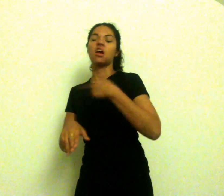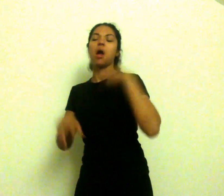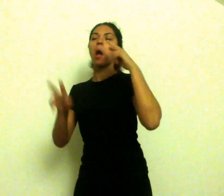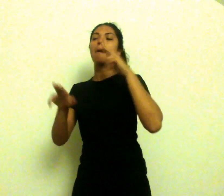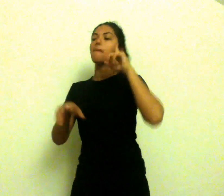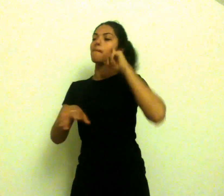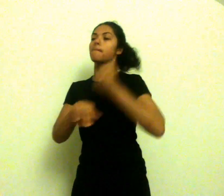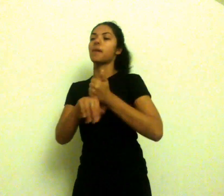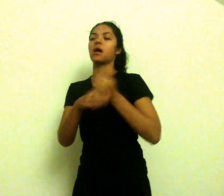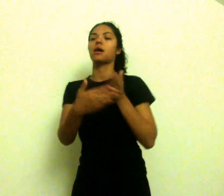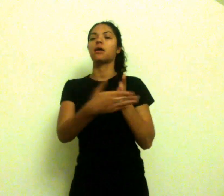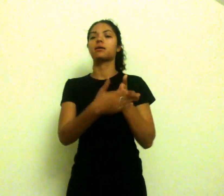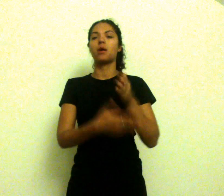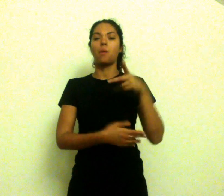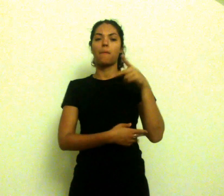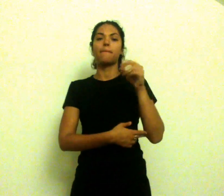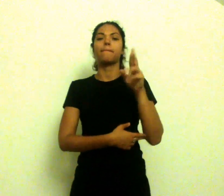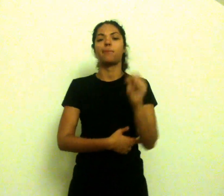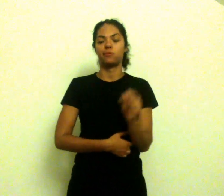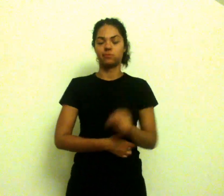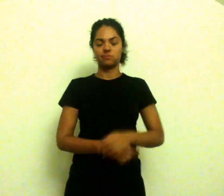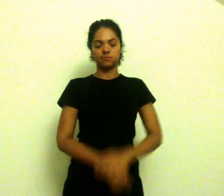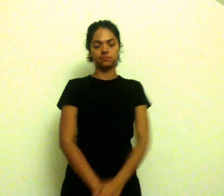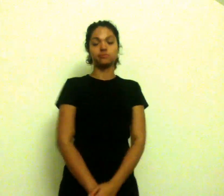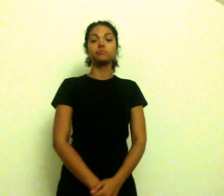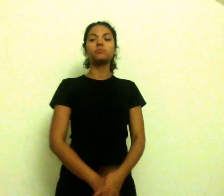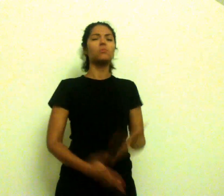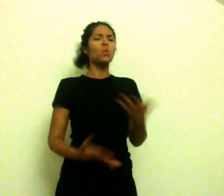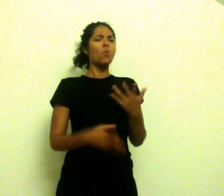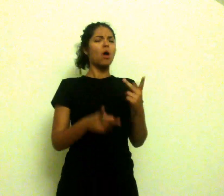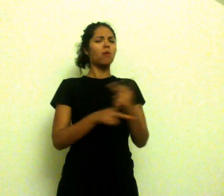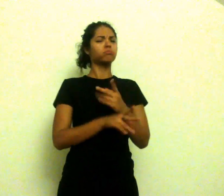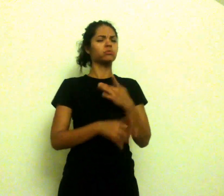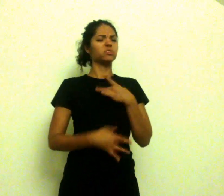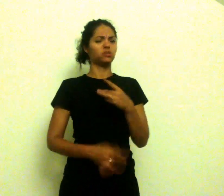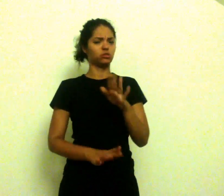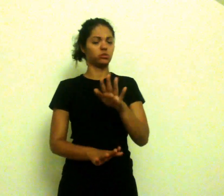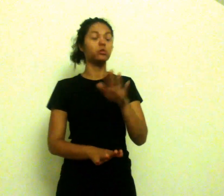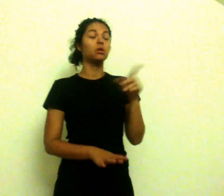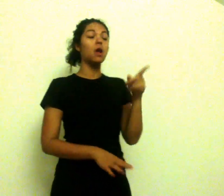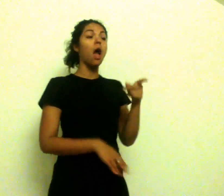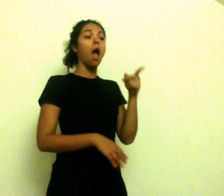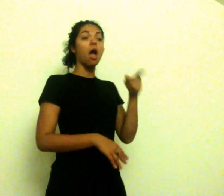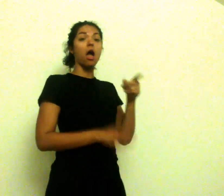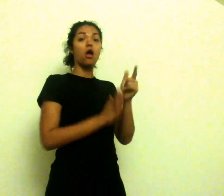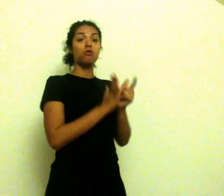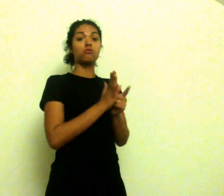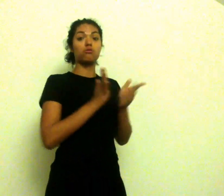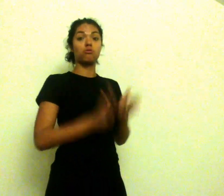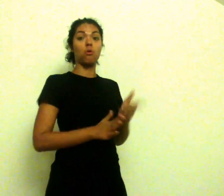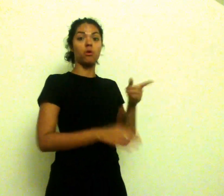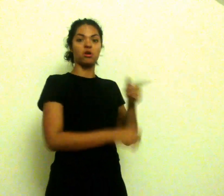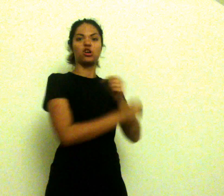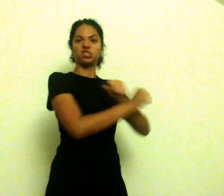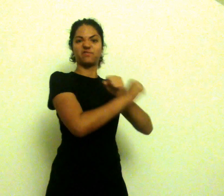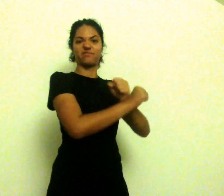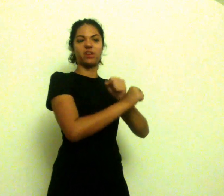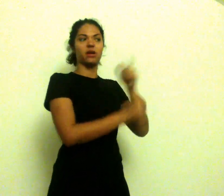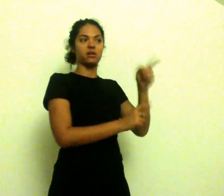interesting is how the defense lawyer proceeded in his questioning of the witnesses who were describing the horrific stuff that this